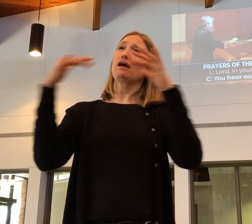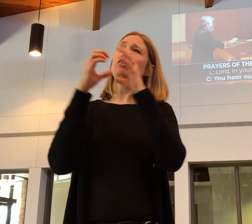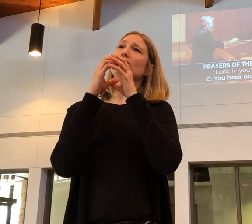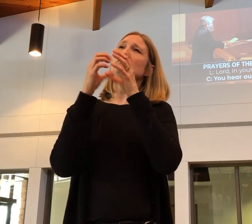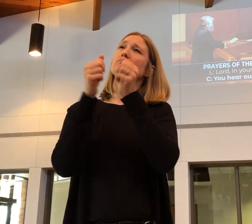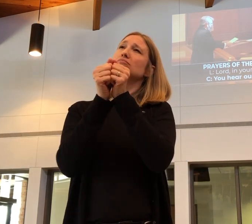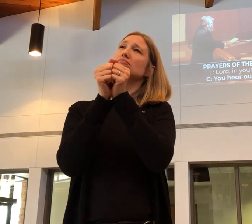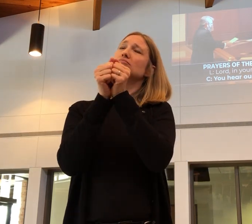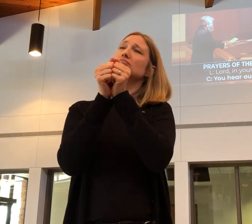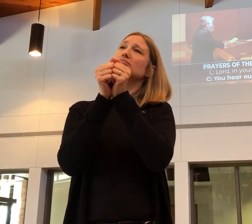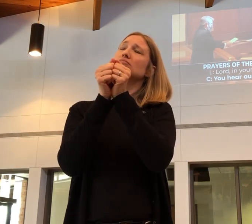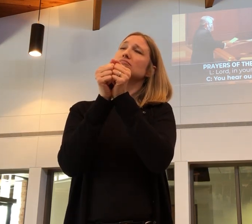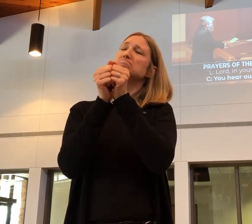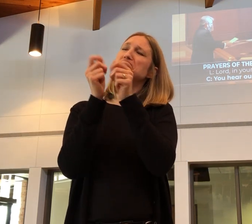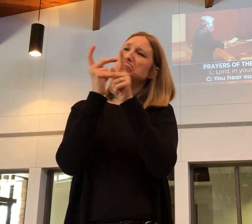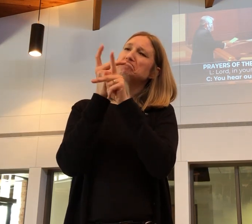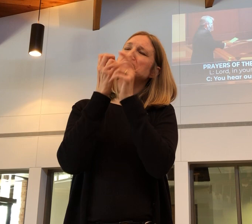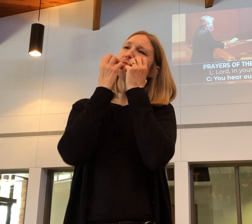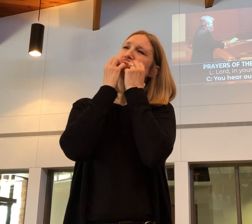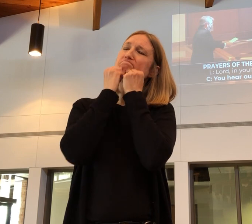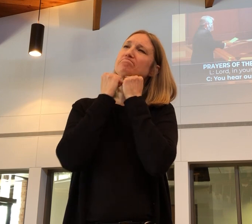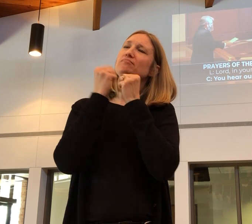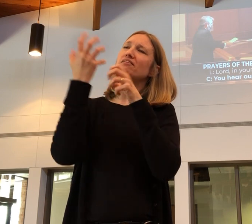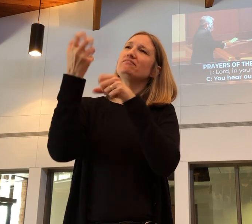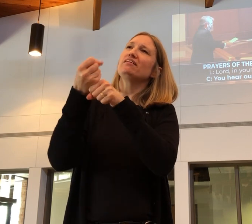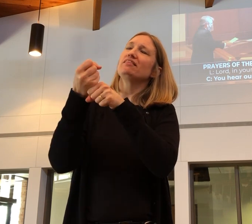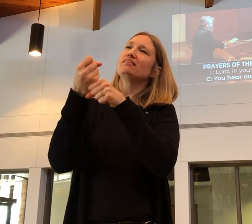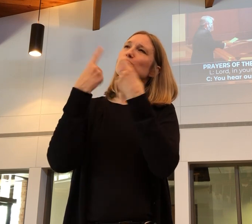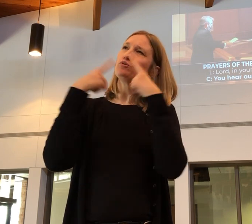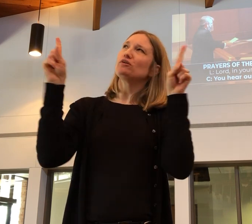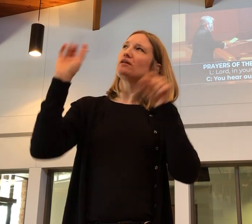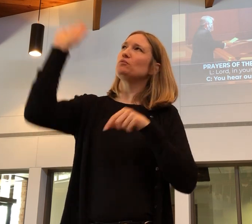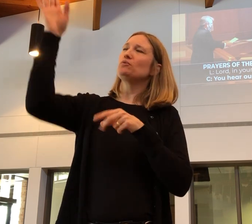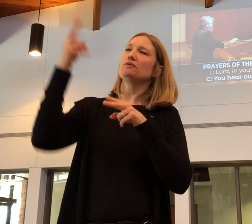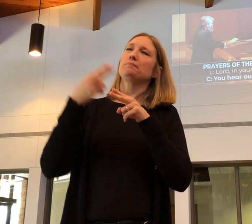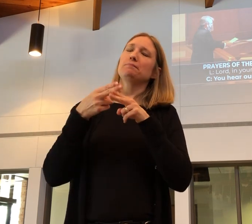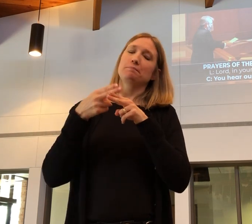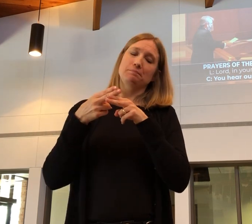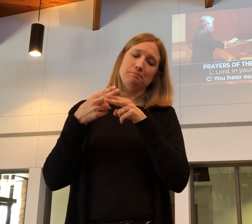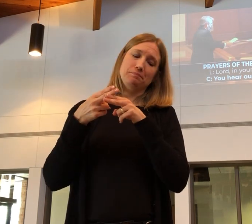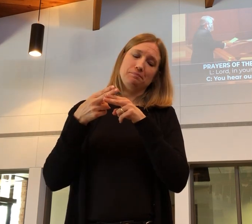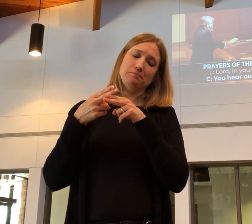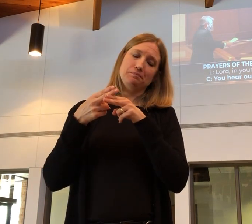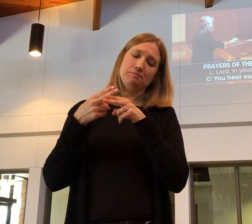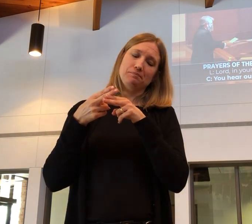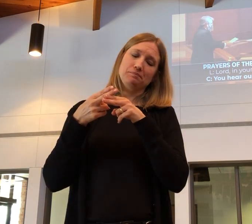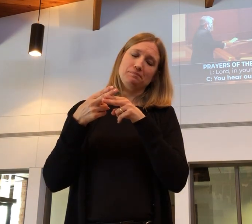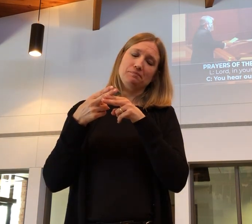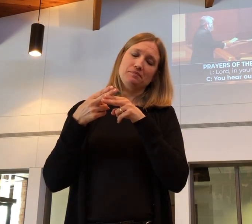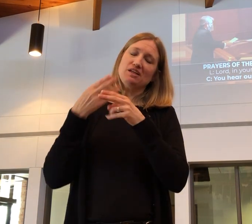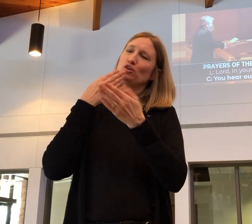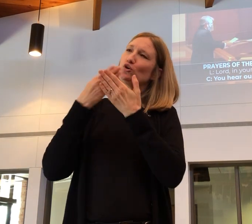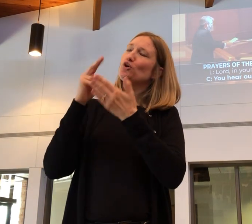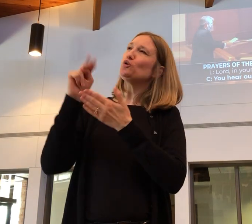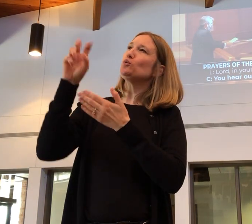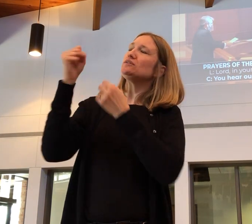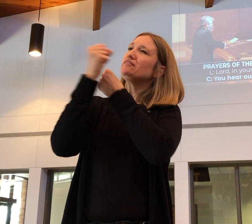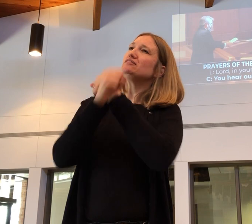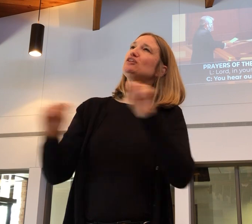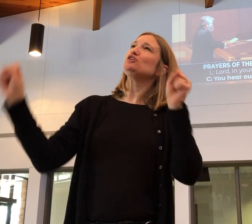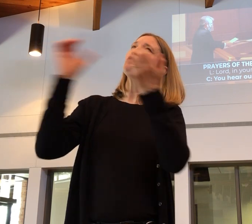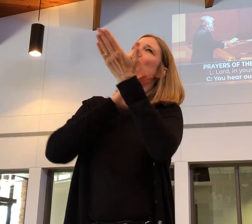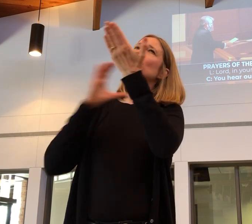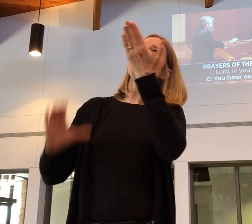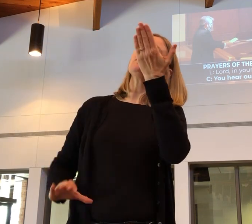Help it to preserve in faith, proclaim your name, and bring the good news of salvation in Christ to